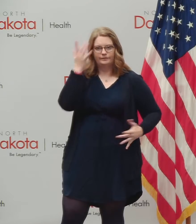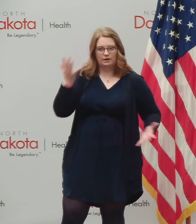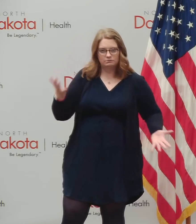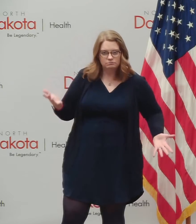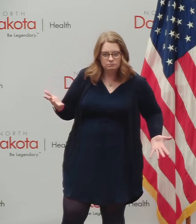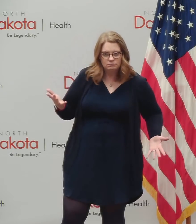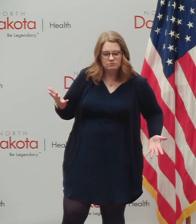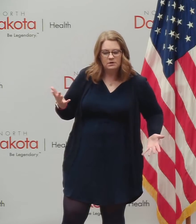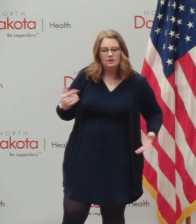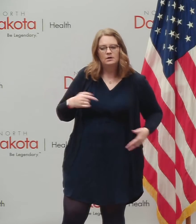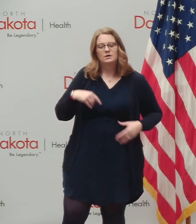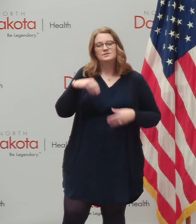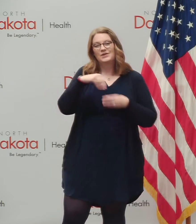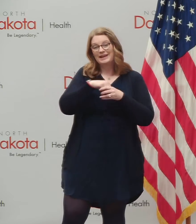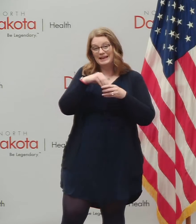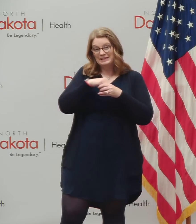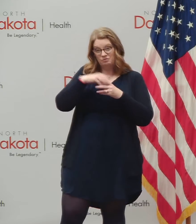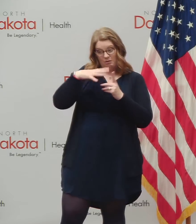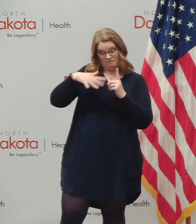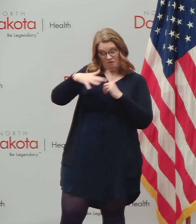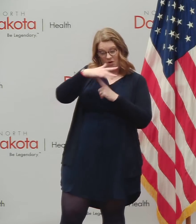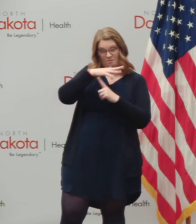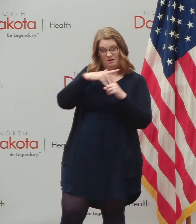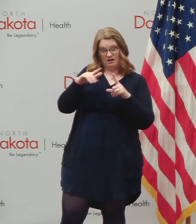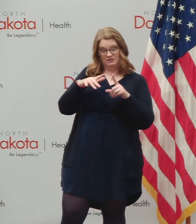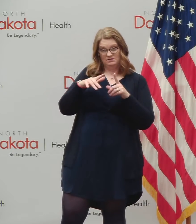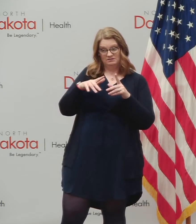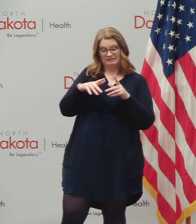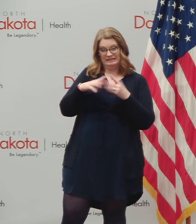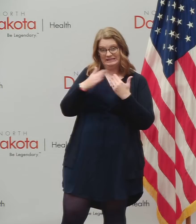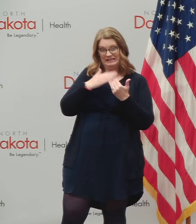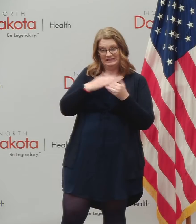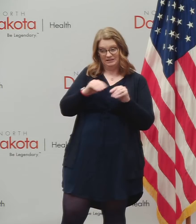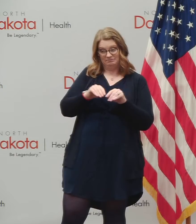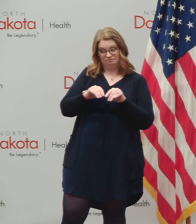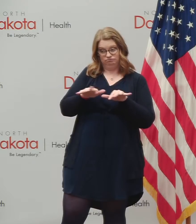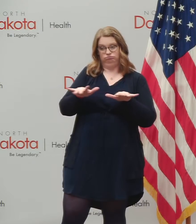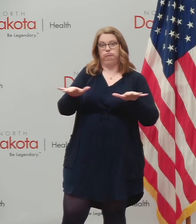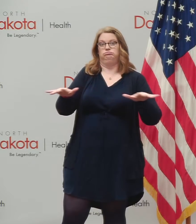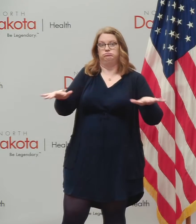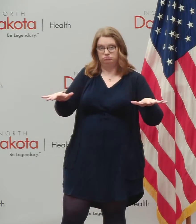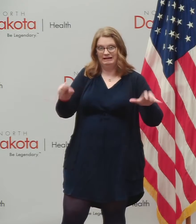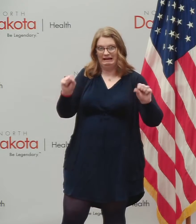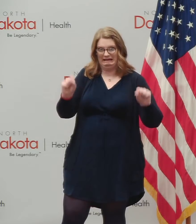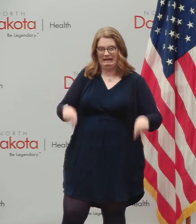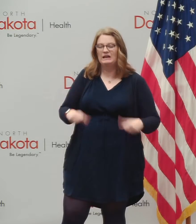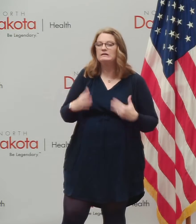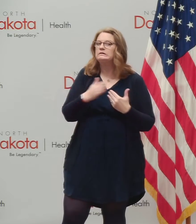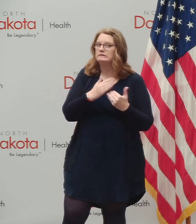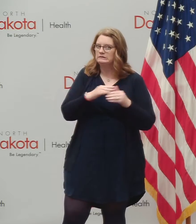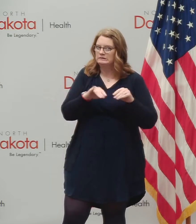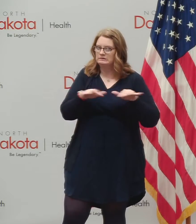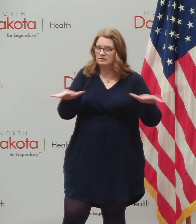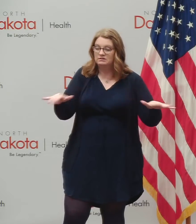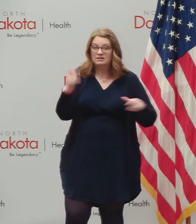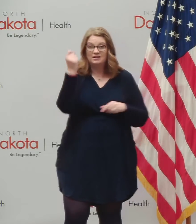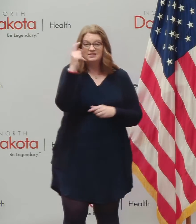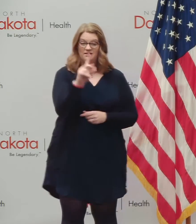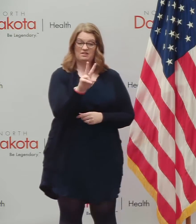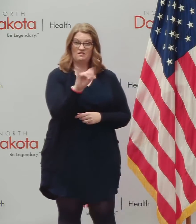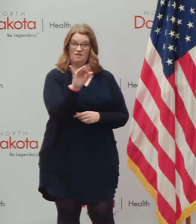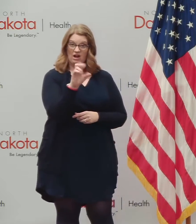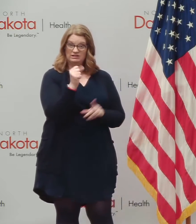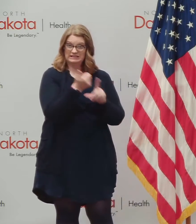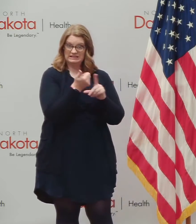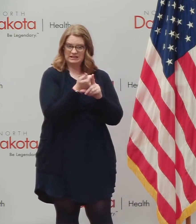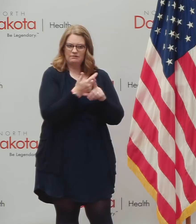our indoor environments, the perfect environment for spreading the virus. And we know that it needs human hosts. It has to have